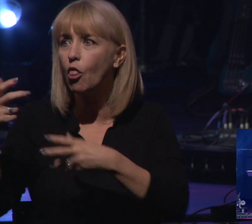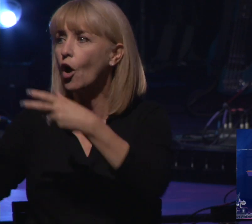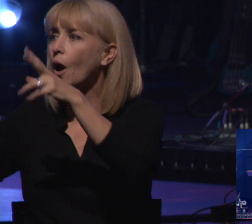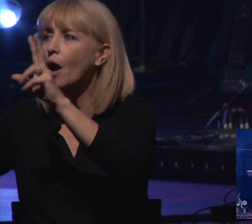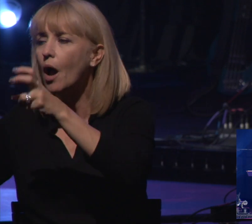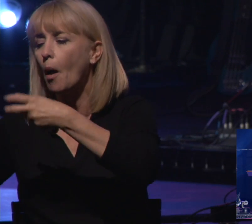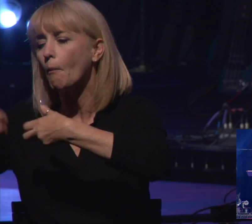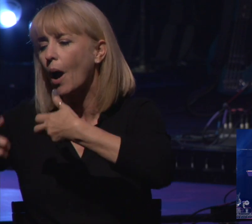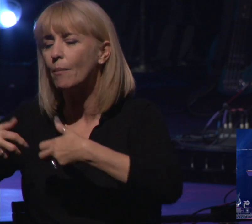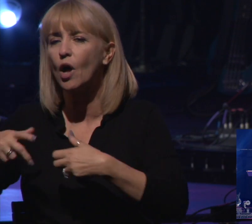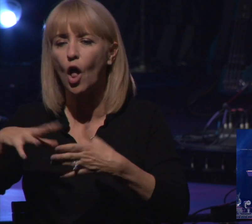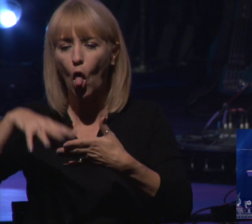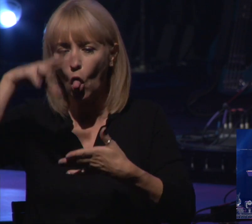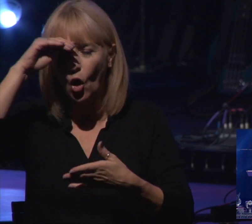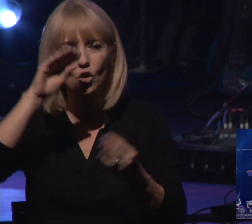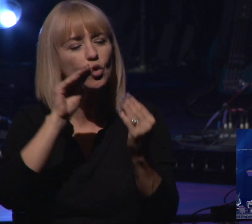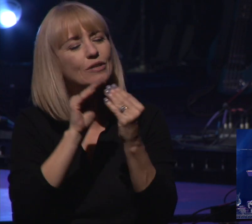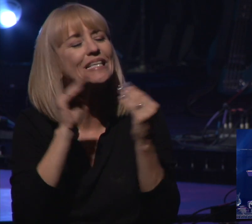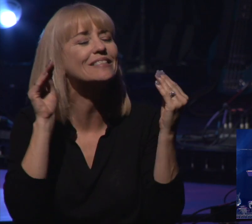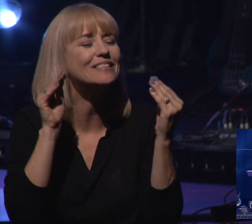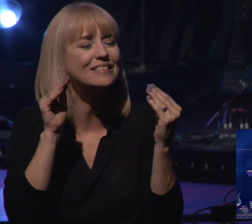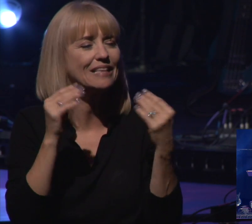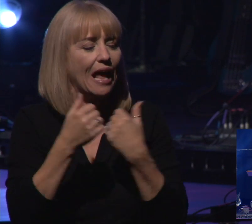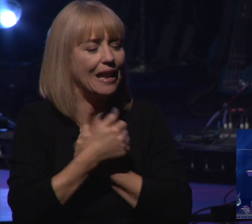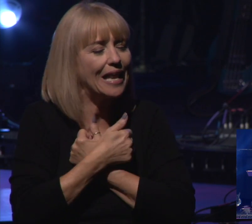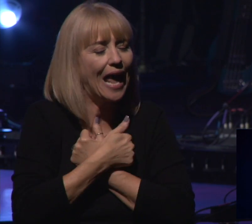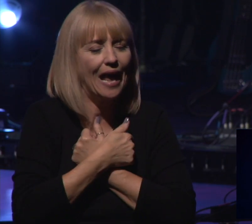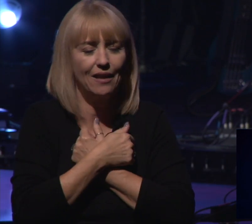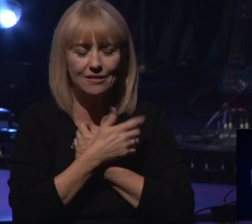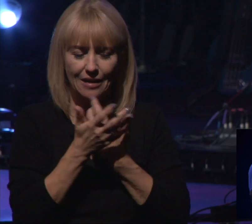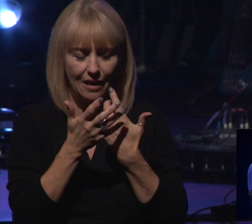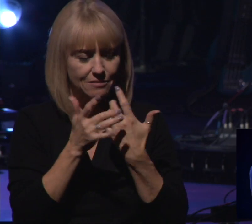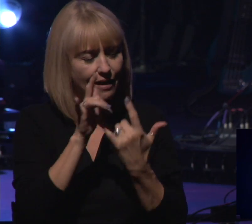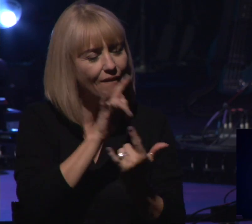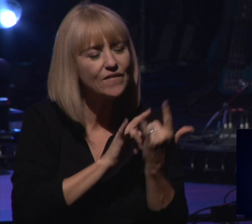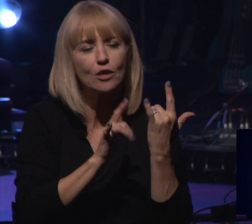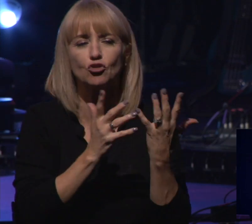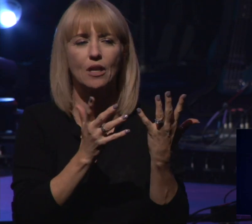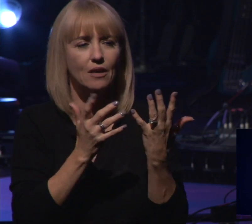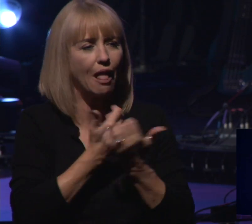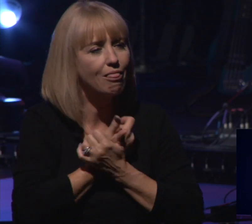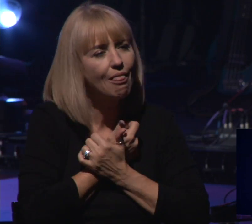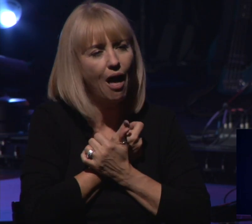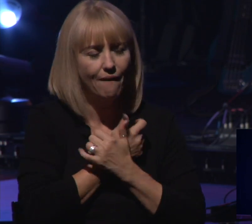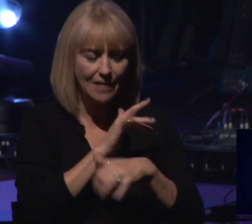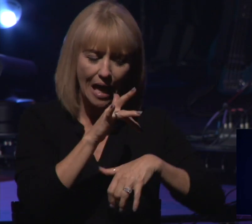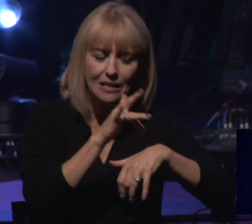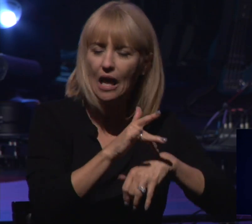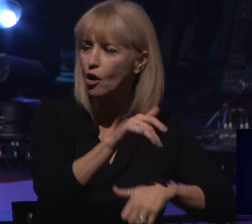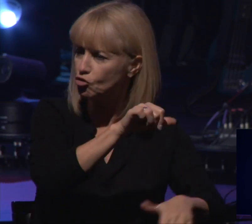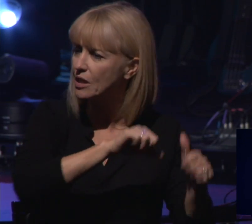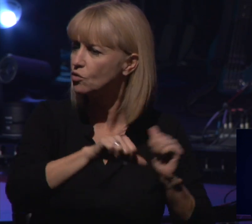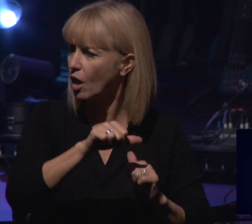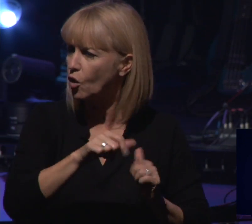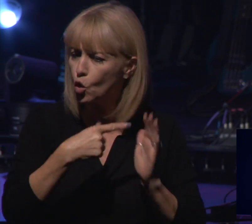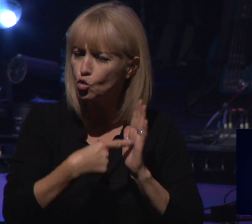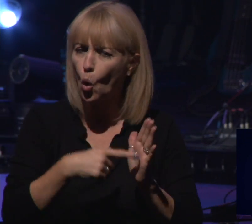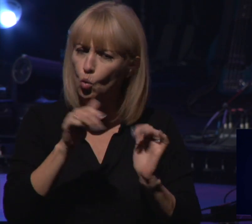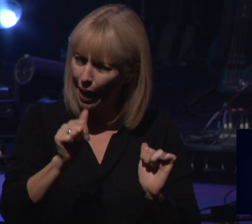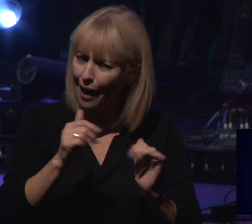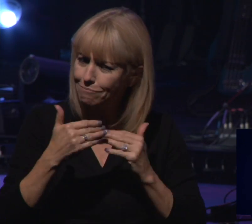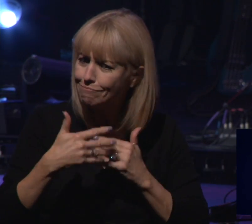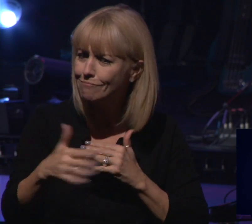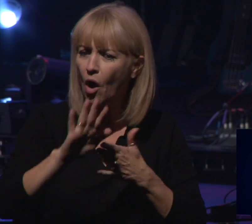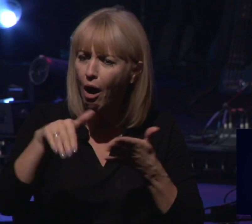those issues we've had in our life and learn to kiss and date and show affection and show that touch that